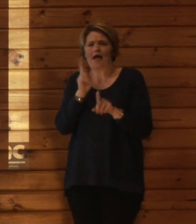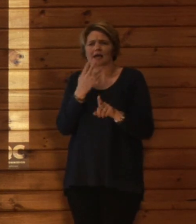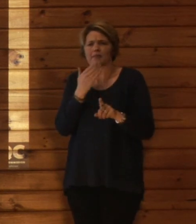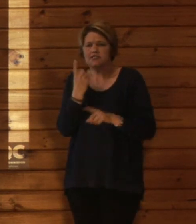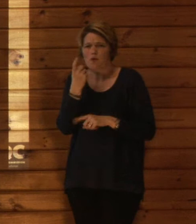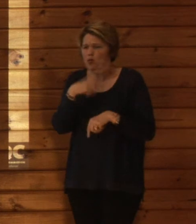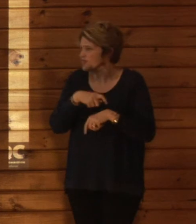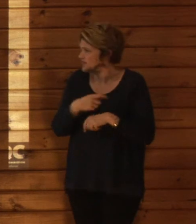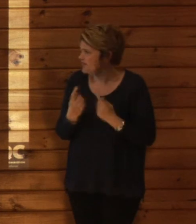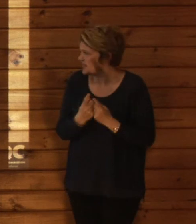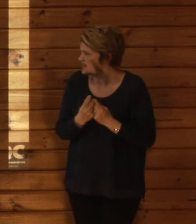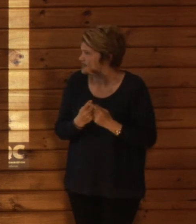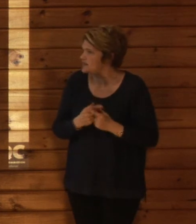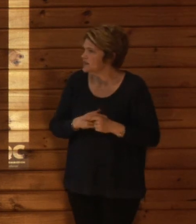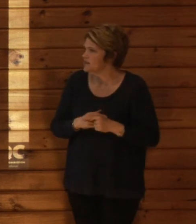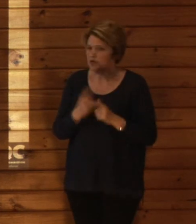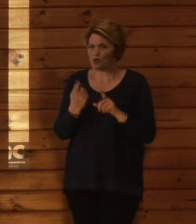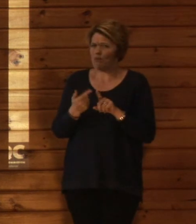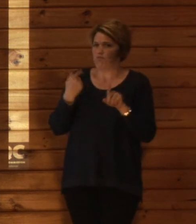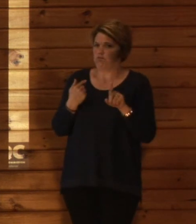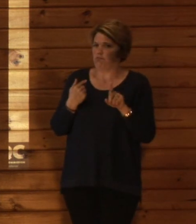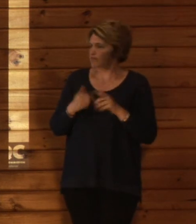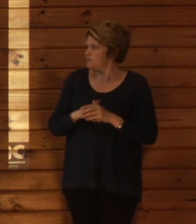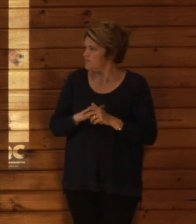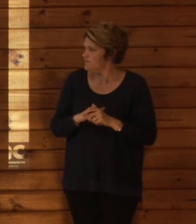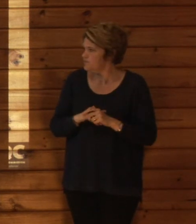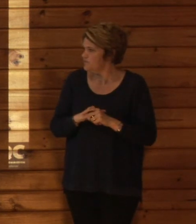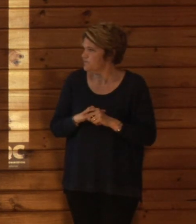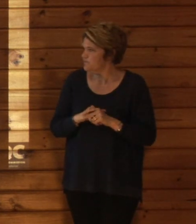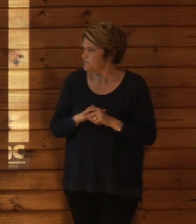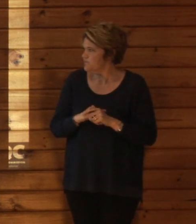One more, that one. Oh, sorry. There we go, that one.